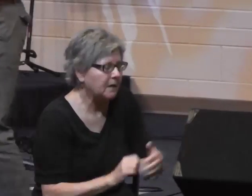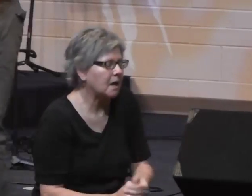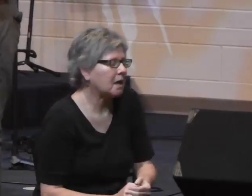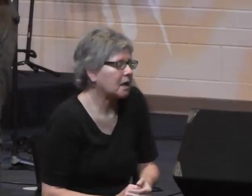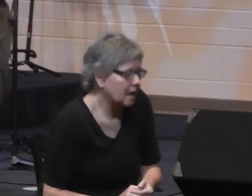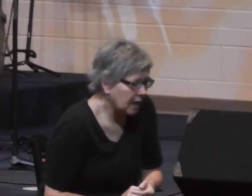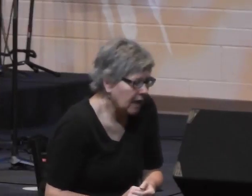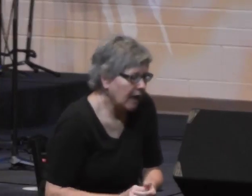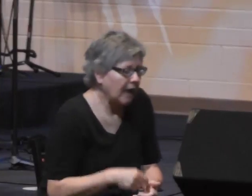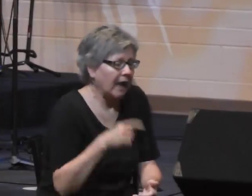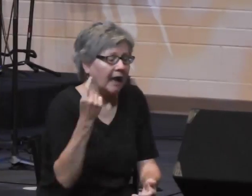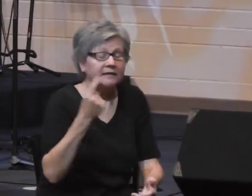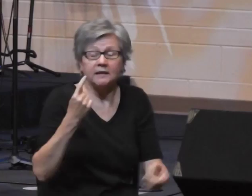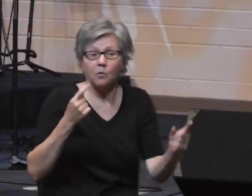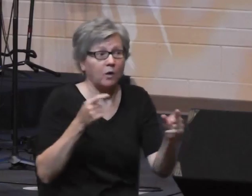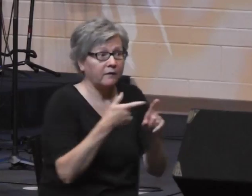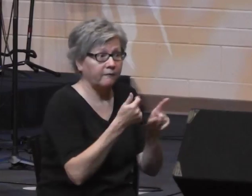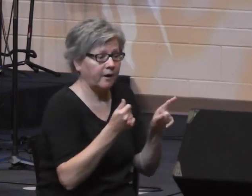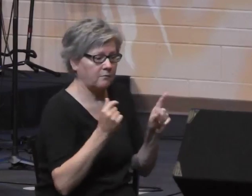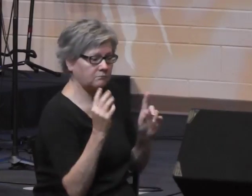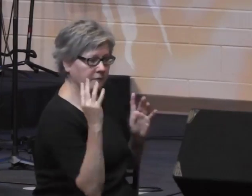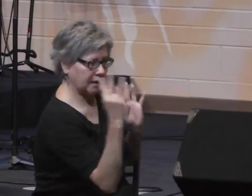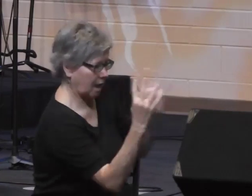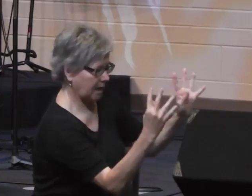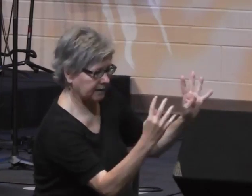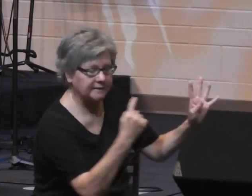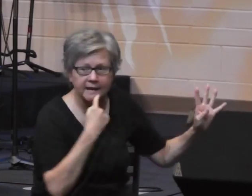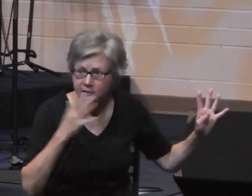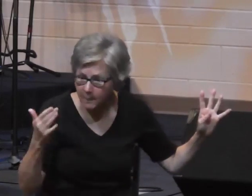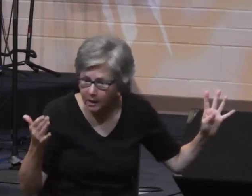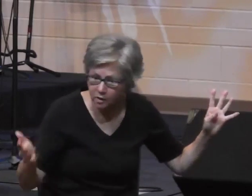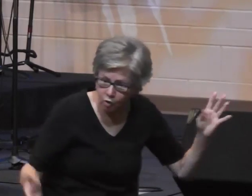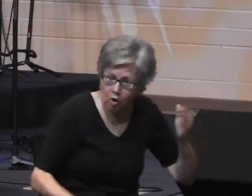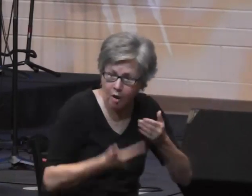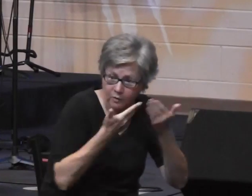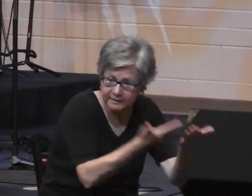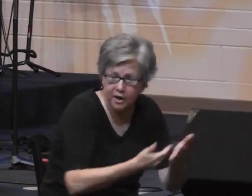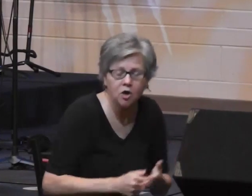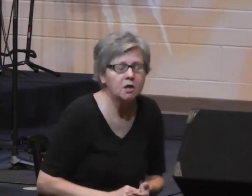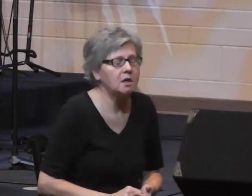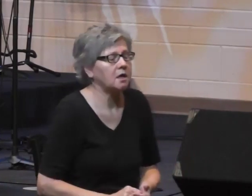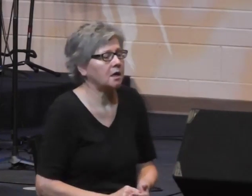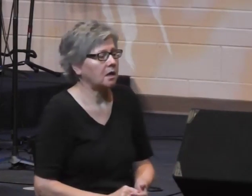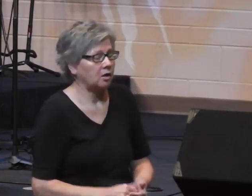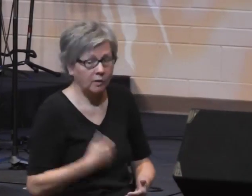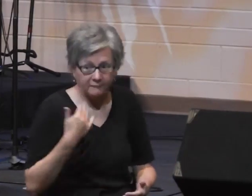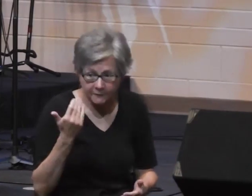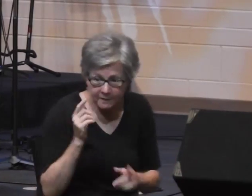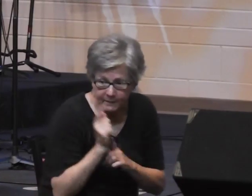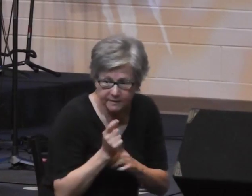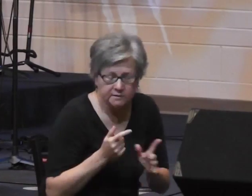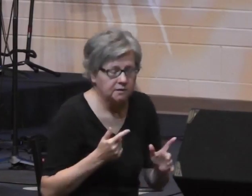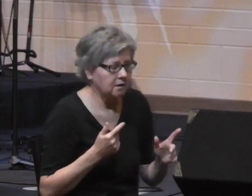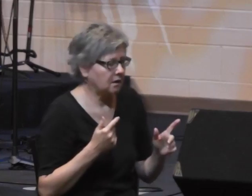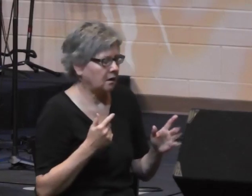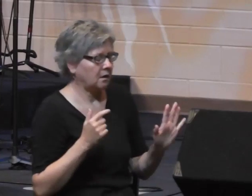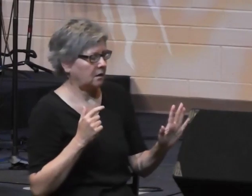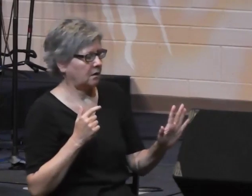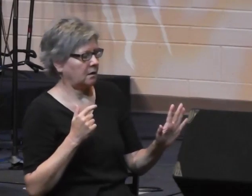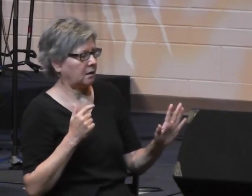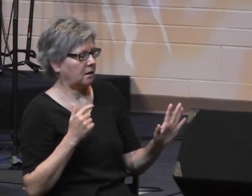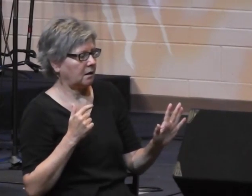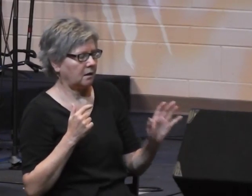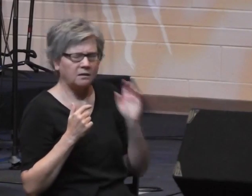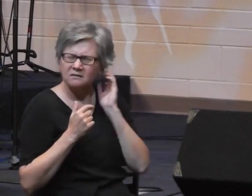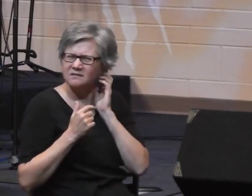at us, "You're almost there, just 1 mile left, 15 minutes to go." We're like, 15 minutes? We've been averaging about